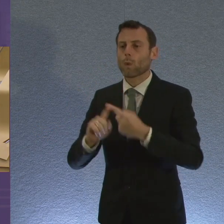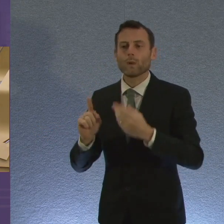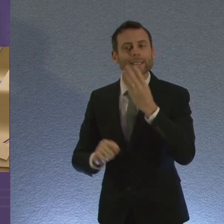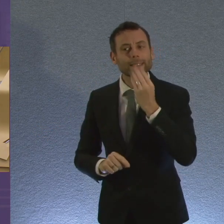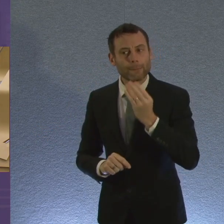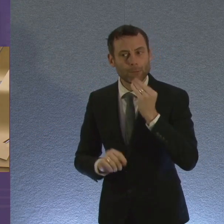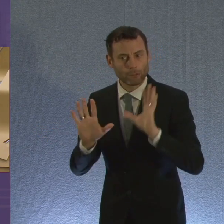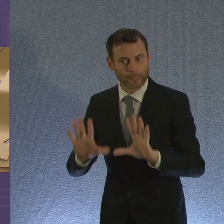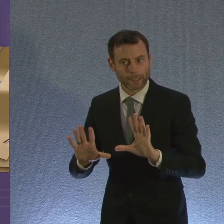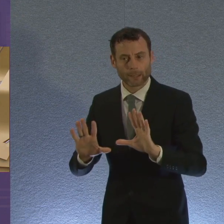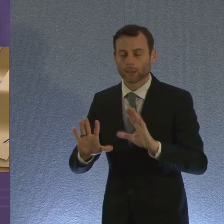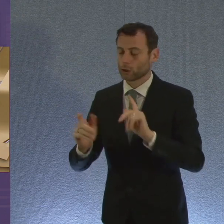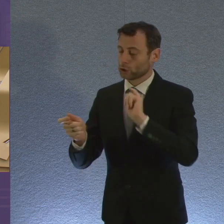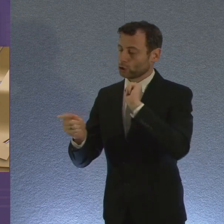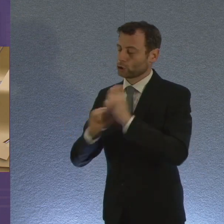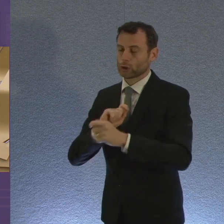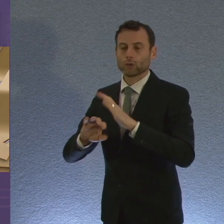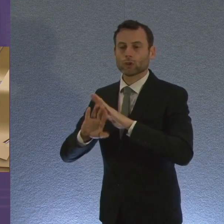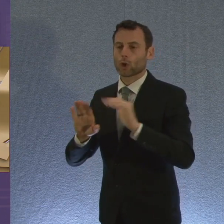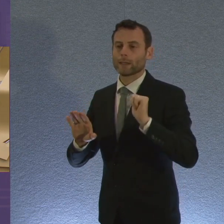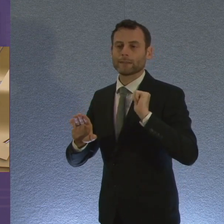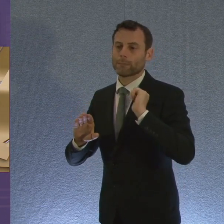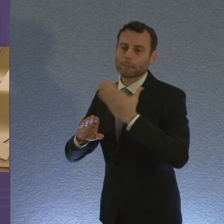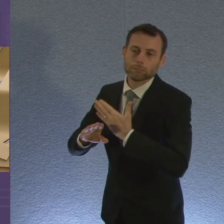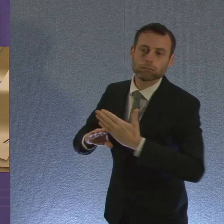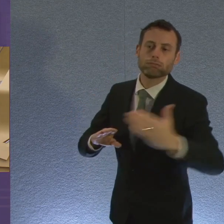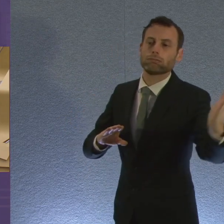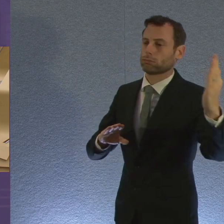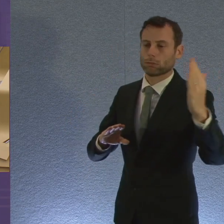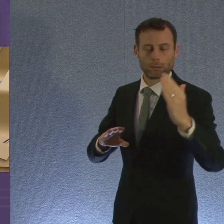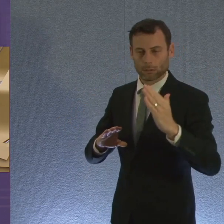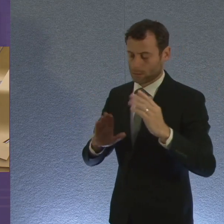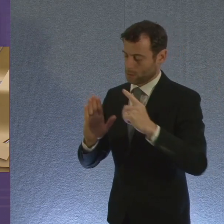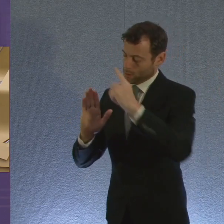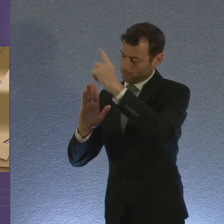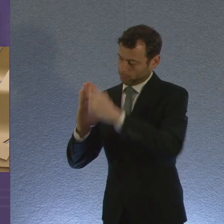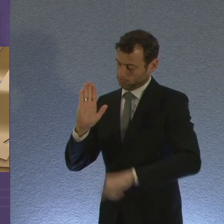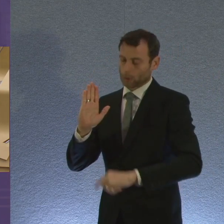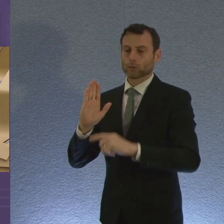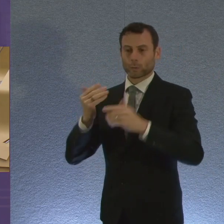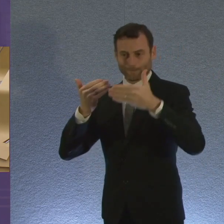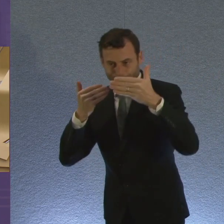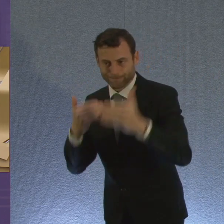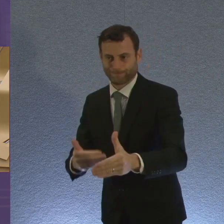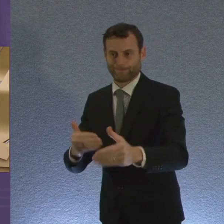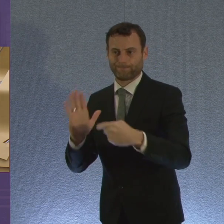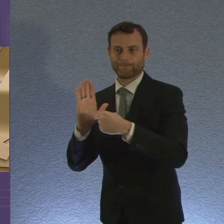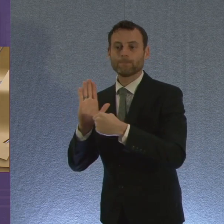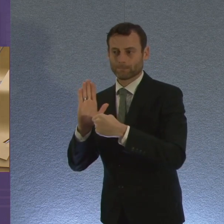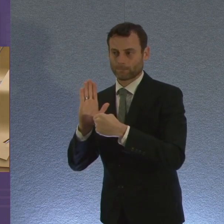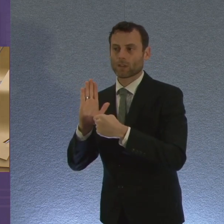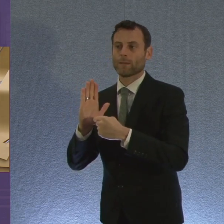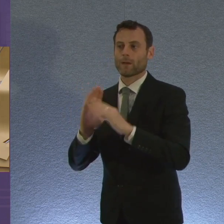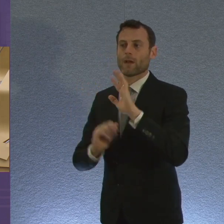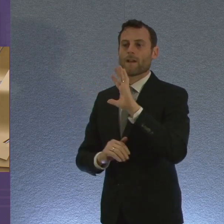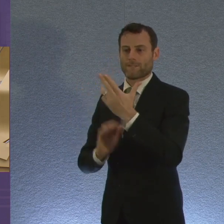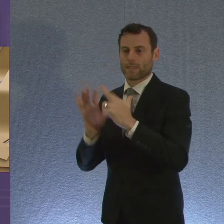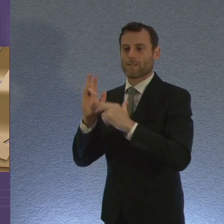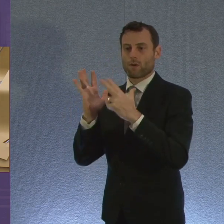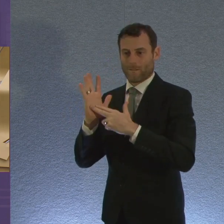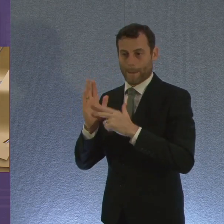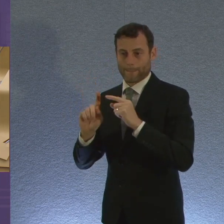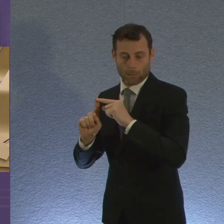the bill will expire on the 30th of September 2020. That date is written onto the face of the legislation. Parliament can extend